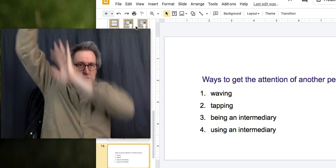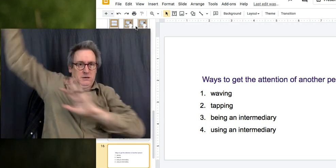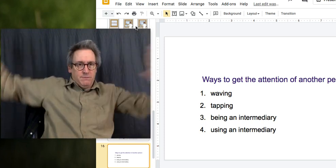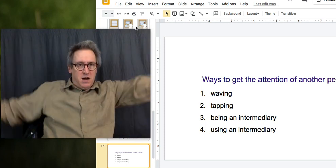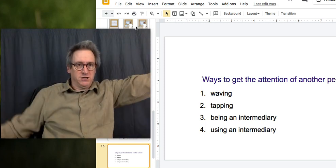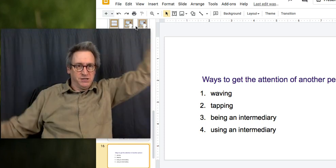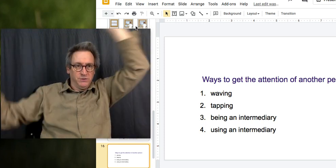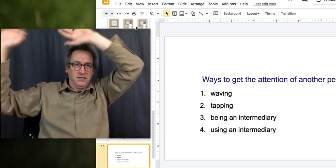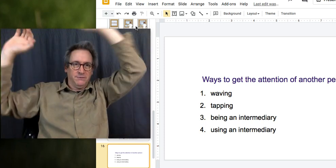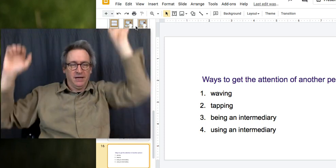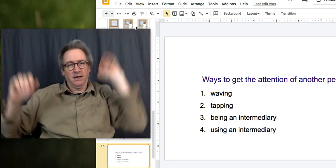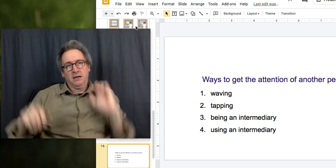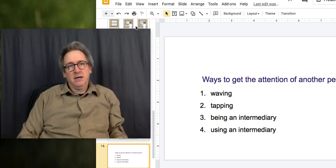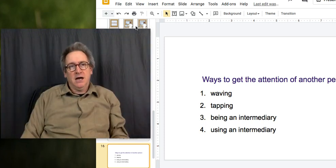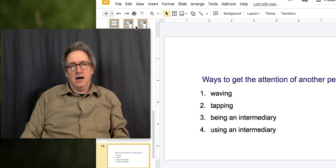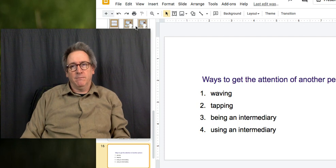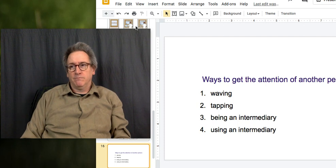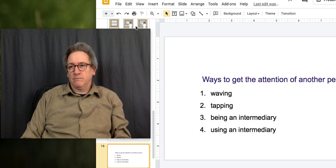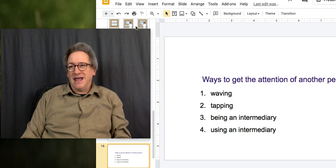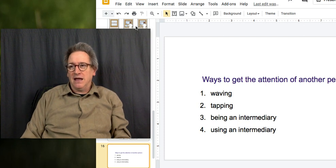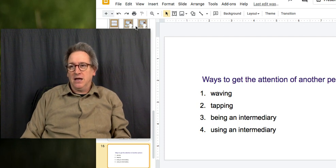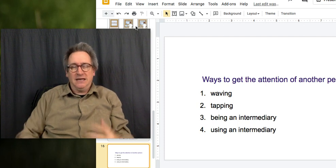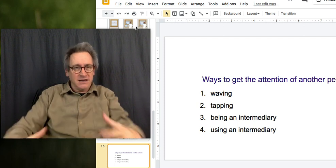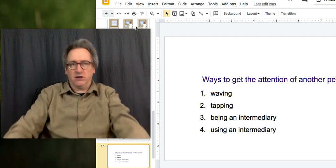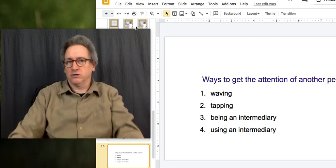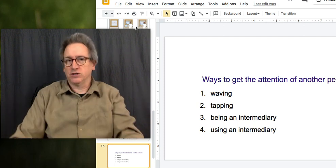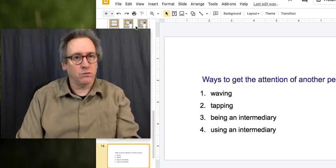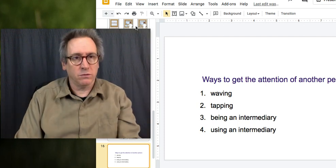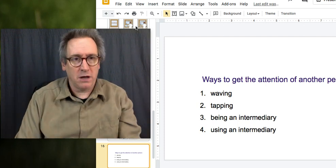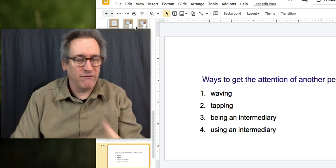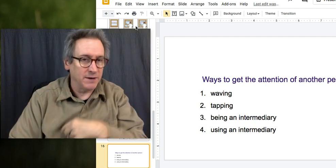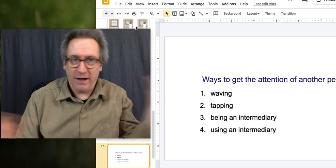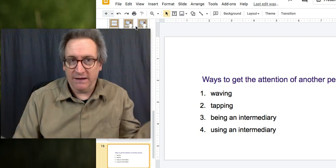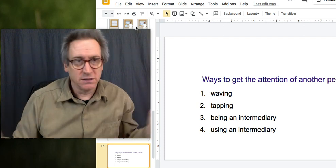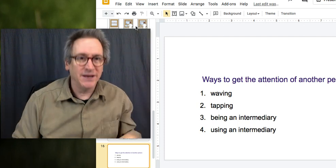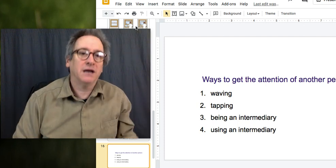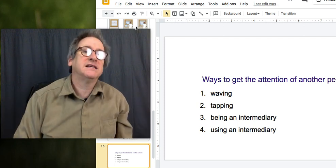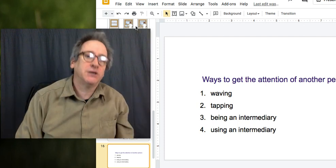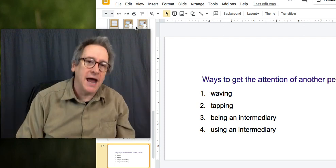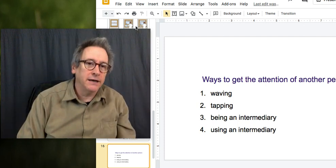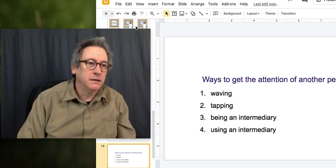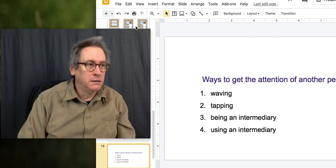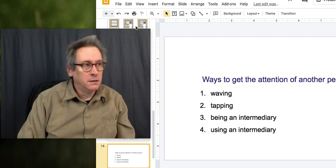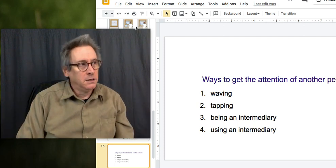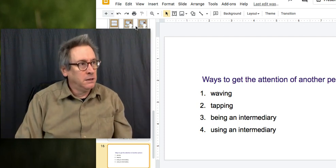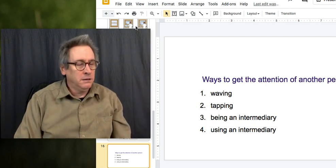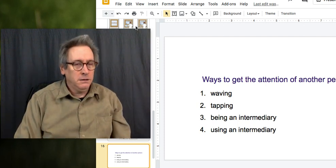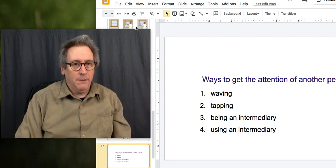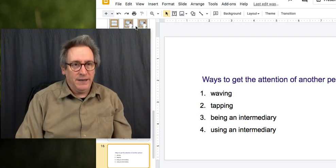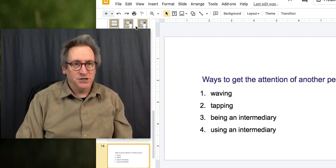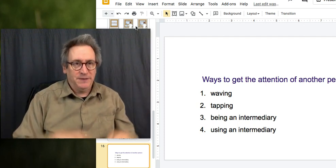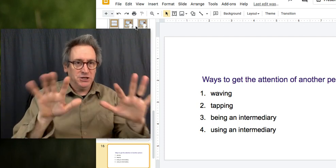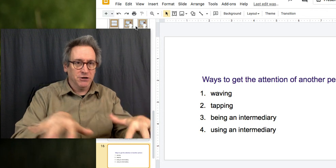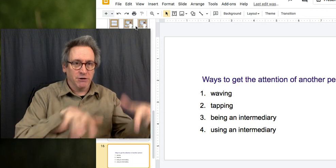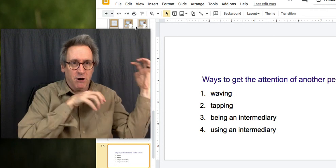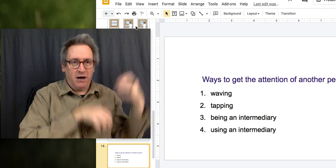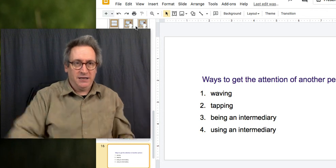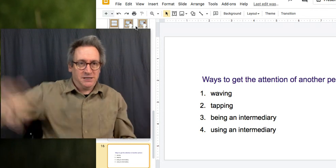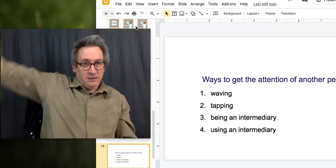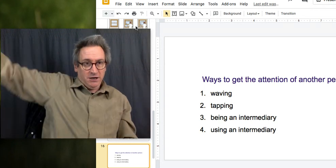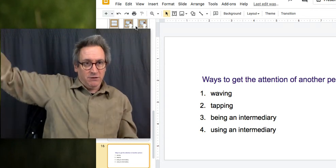However obnoxious you need to be. In deaf culture, everybody waves. I mean, unless you're at a big speech and